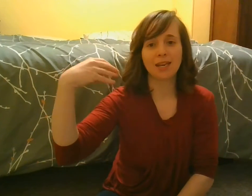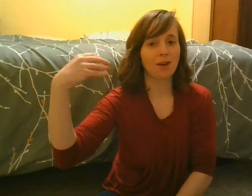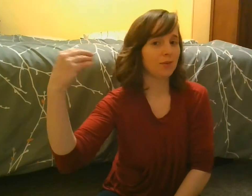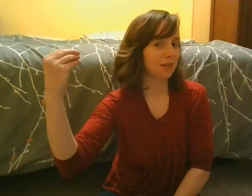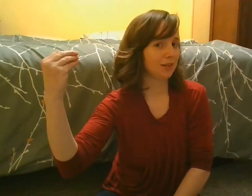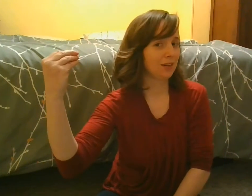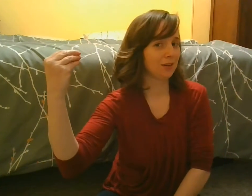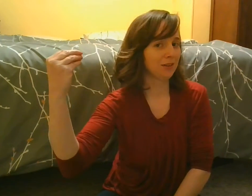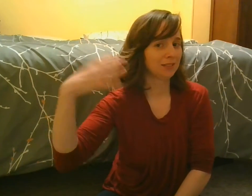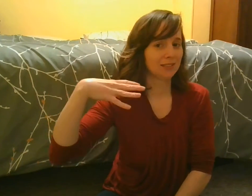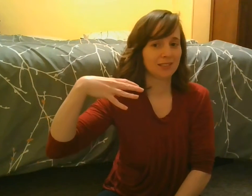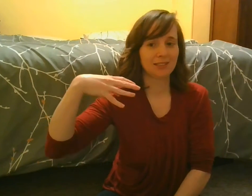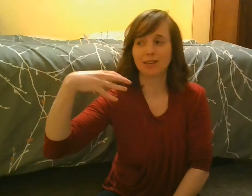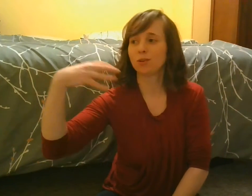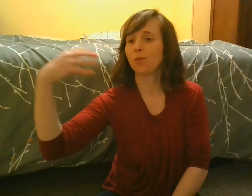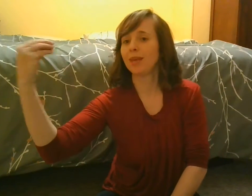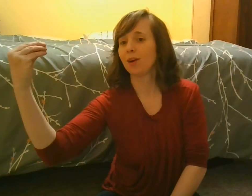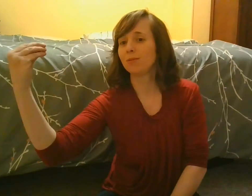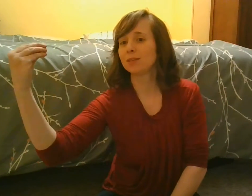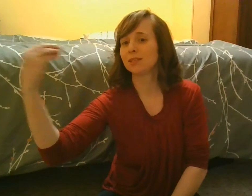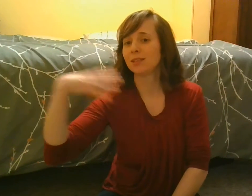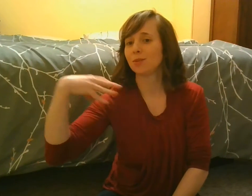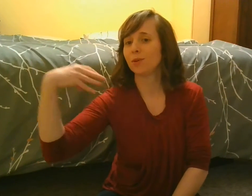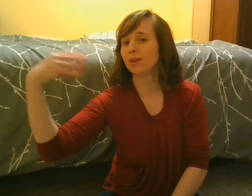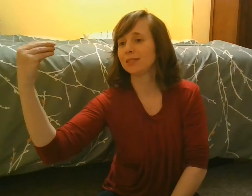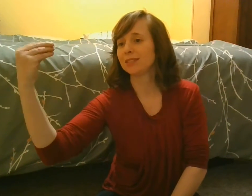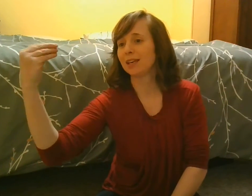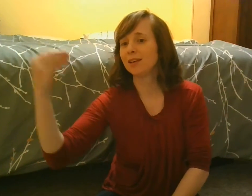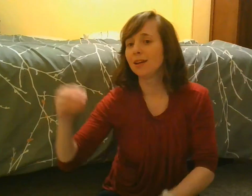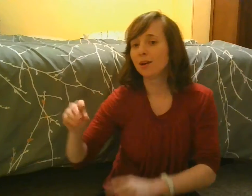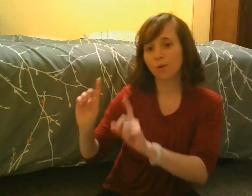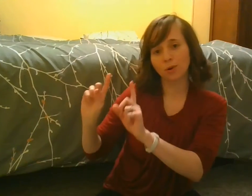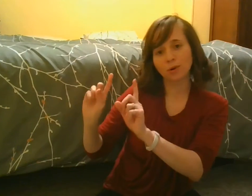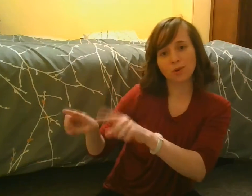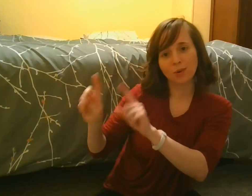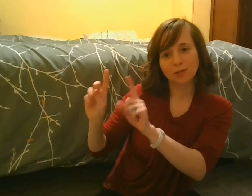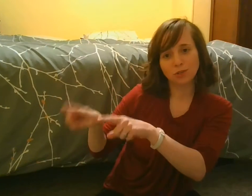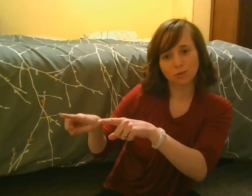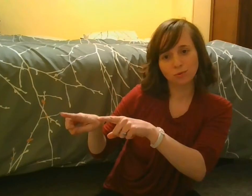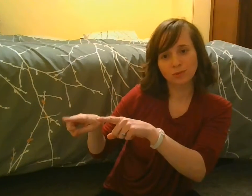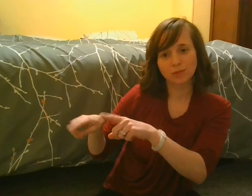out here, kind of going out, like going outside, or going to.